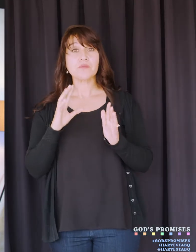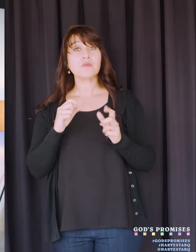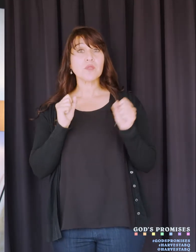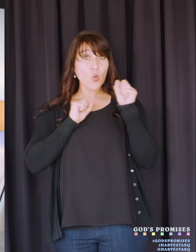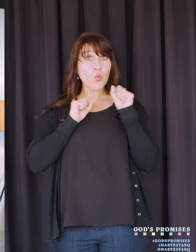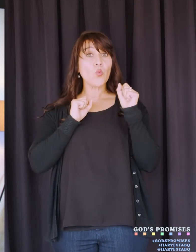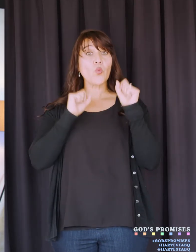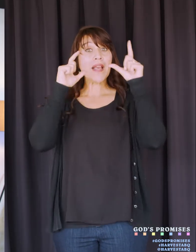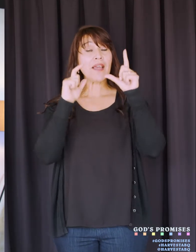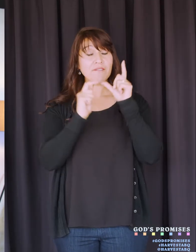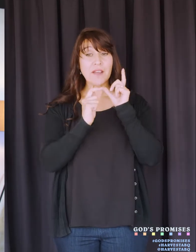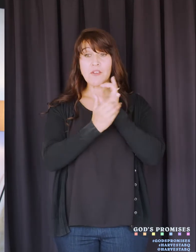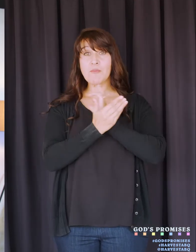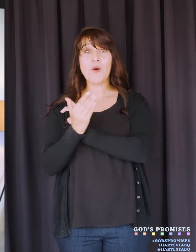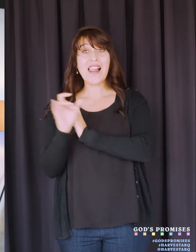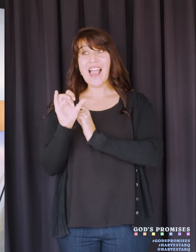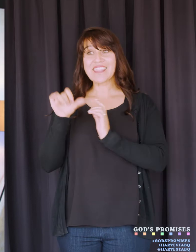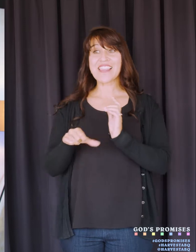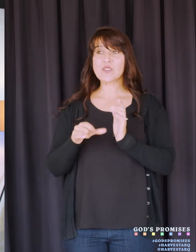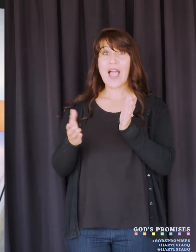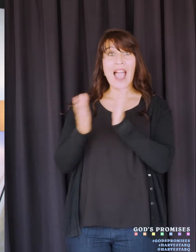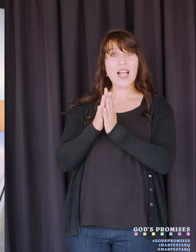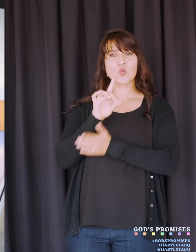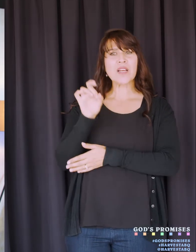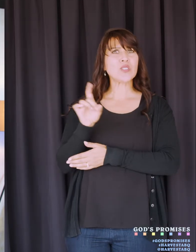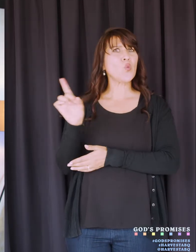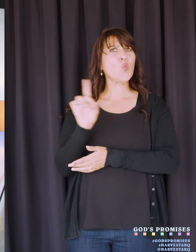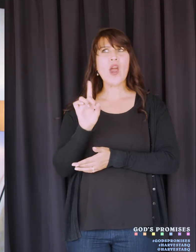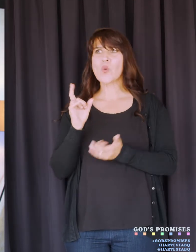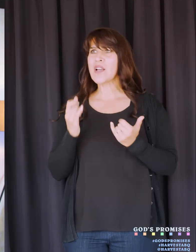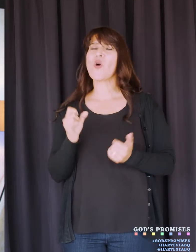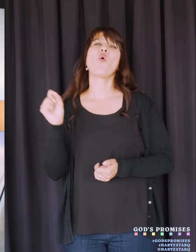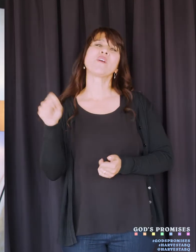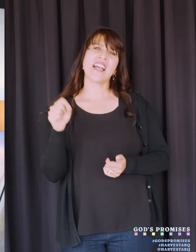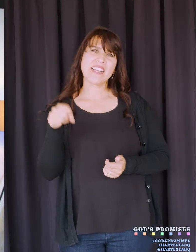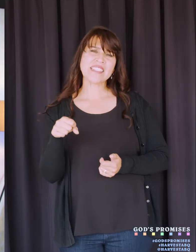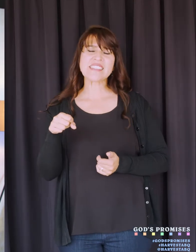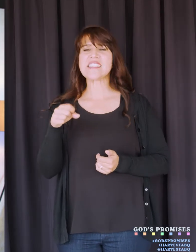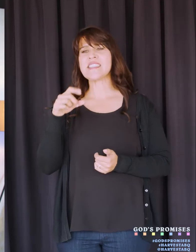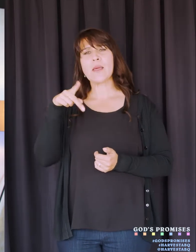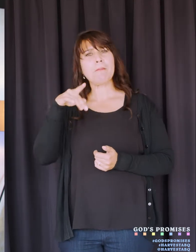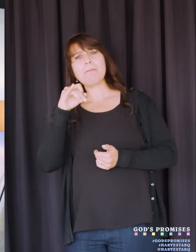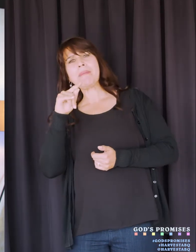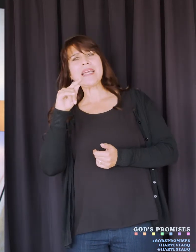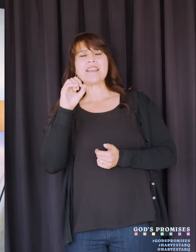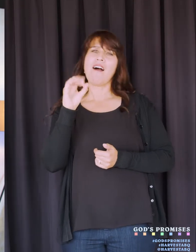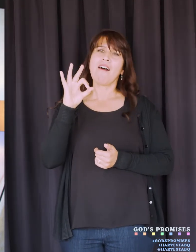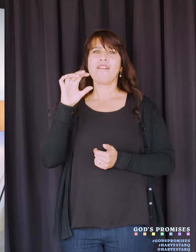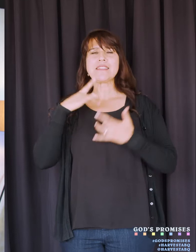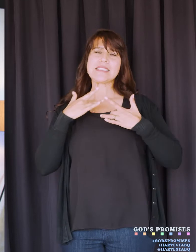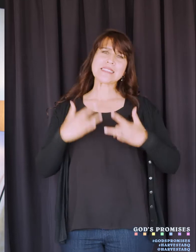waking up every morning is like this. You're asking the question, where are we? Oh yes, in the pit of